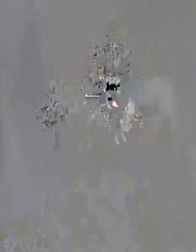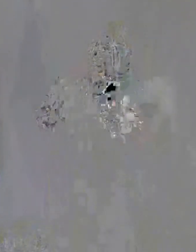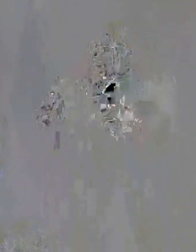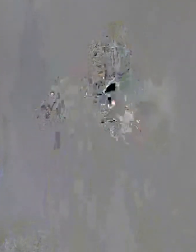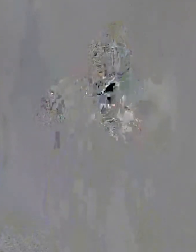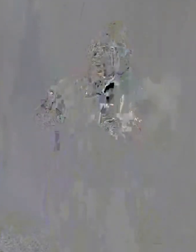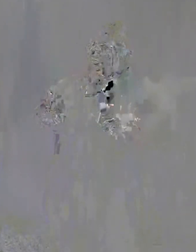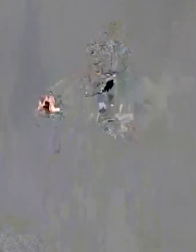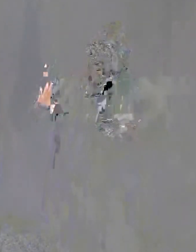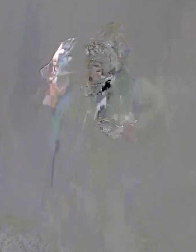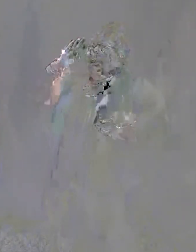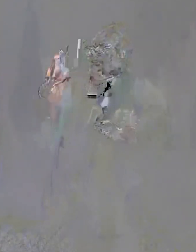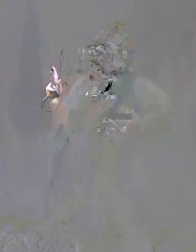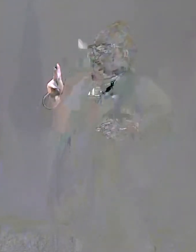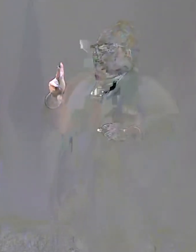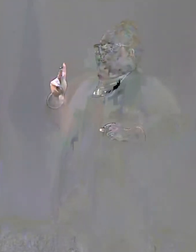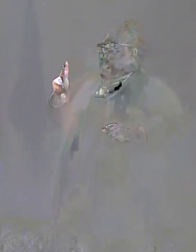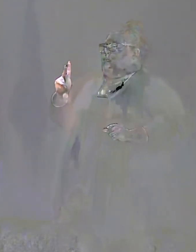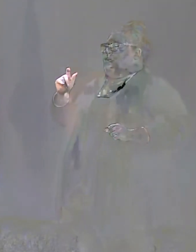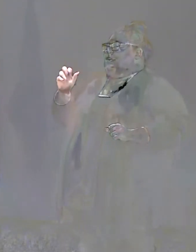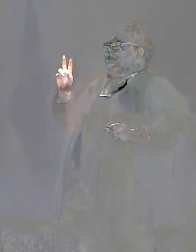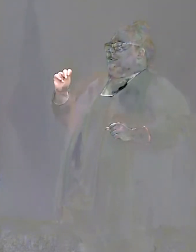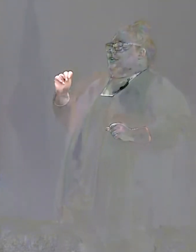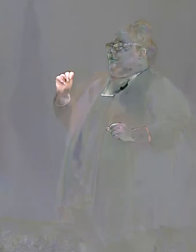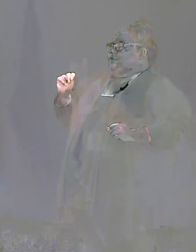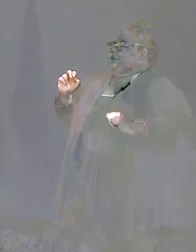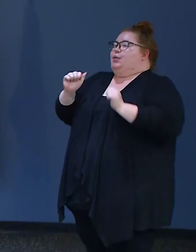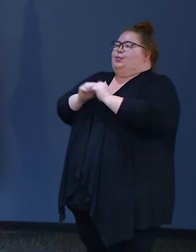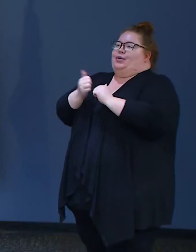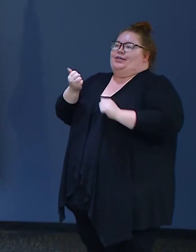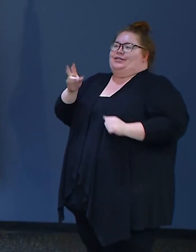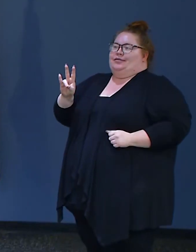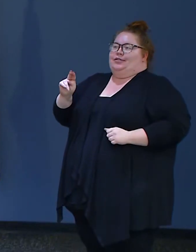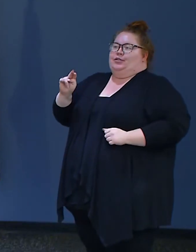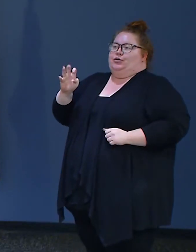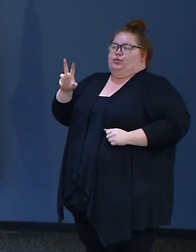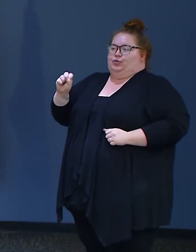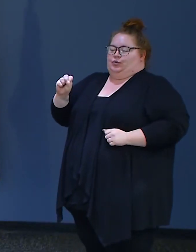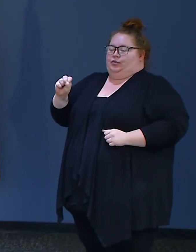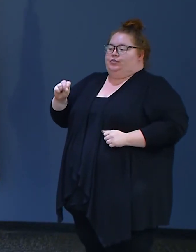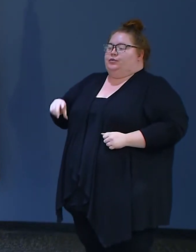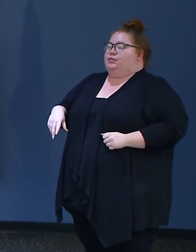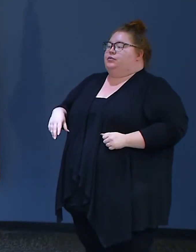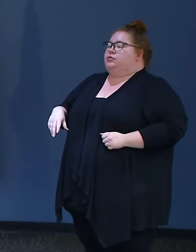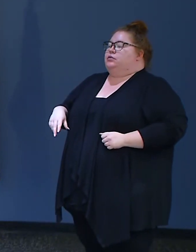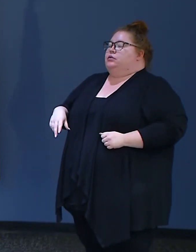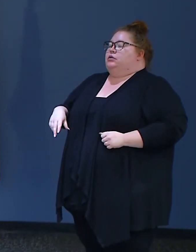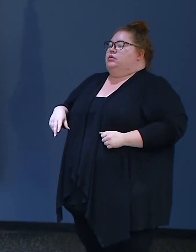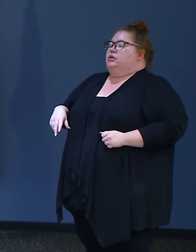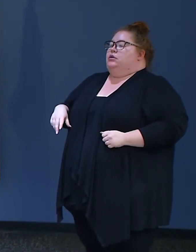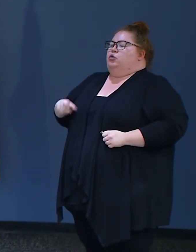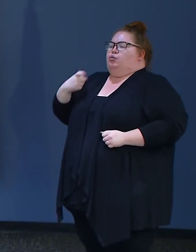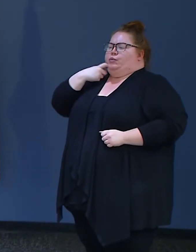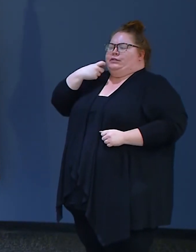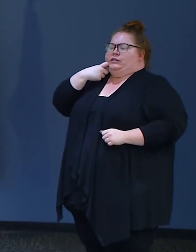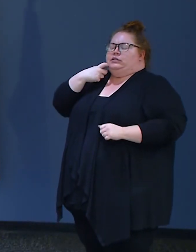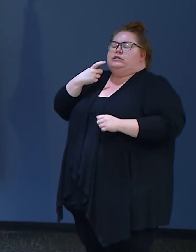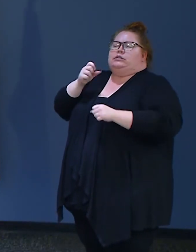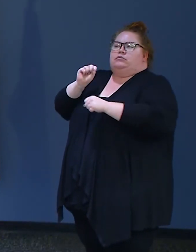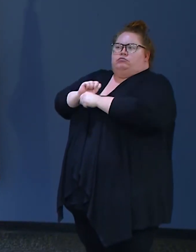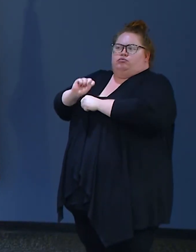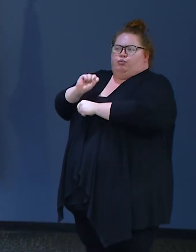Hi there, Michelle. This is Karen Hua with KGT 17 News. I understand you've recently been working with